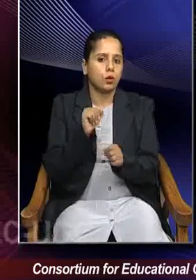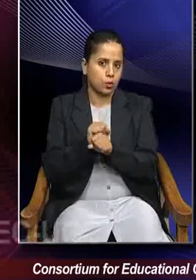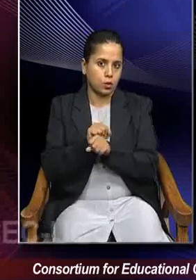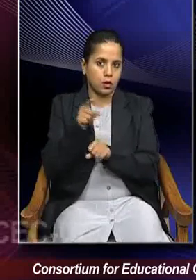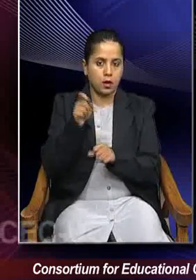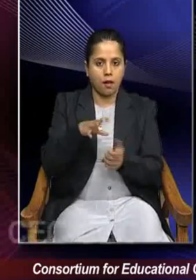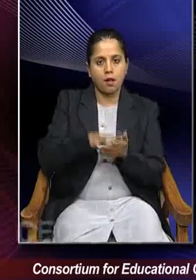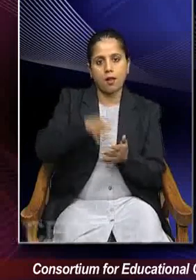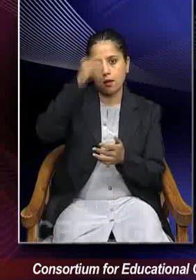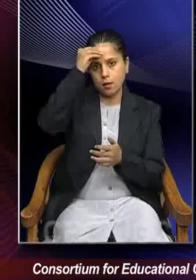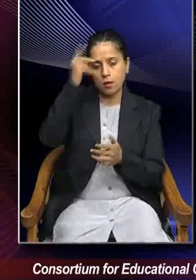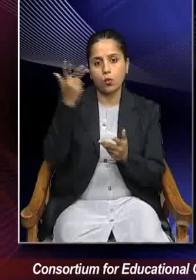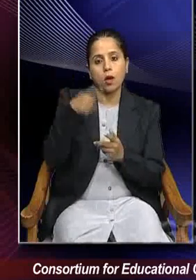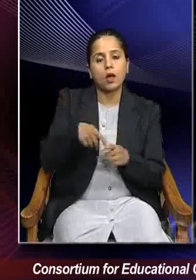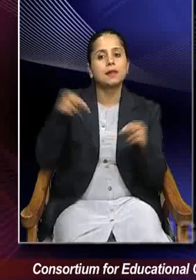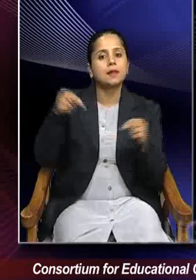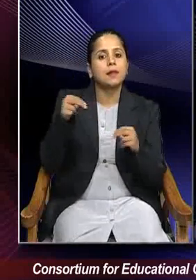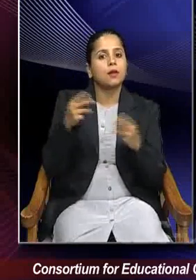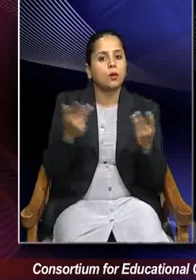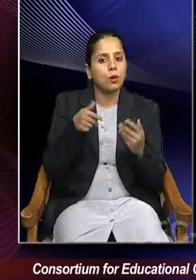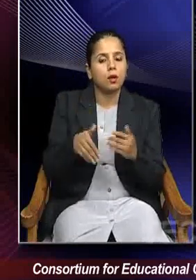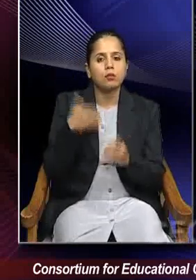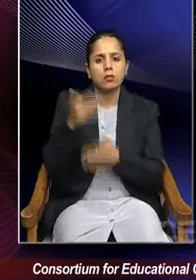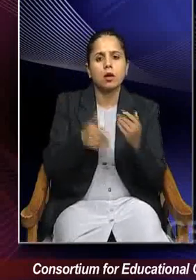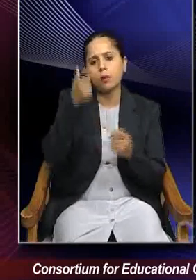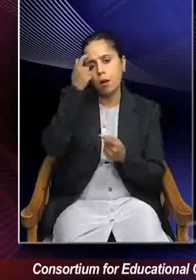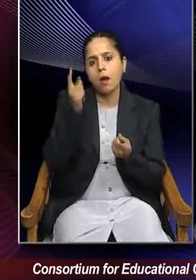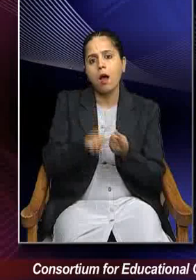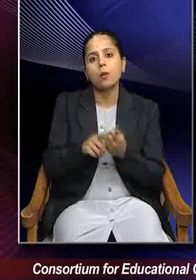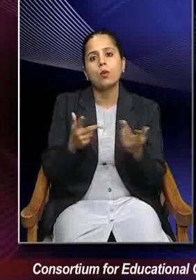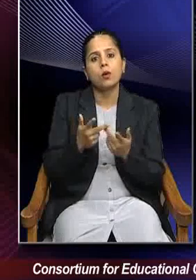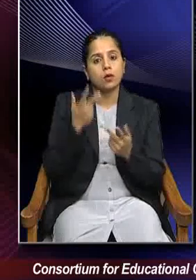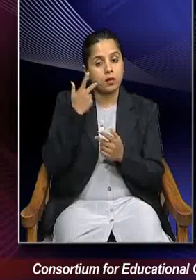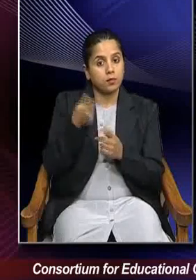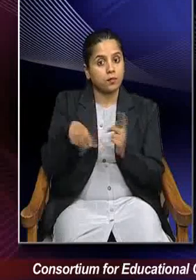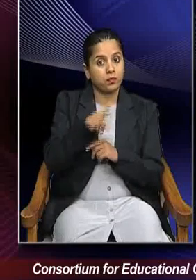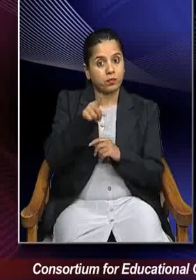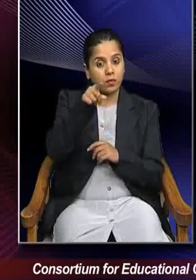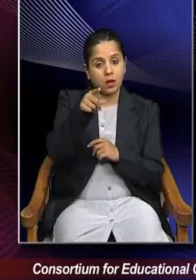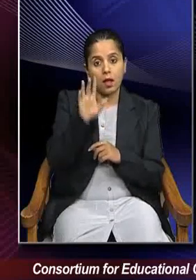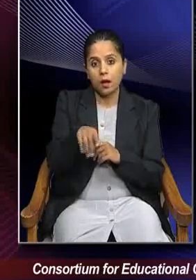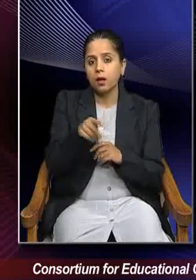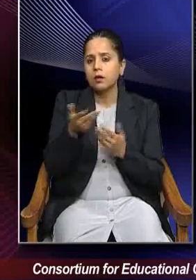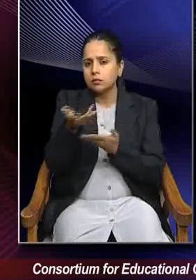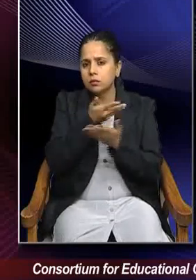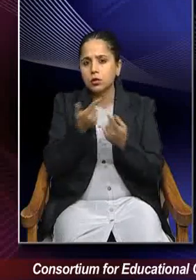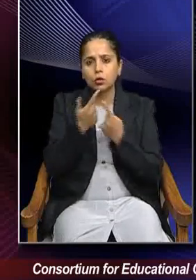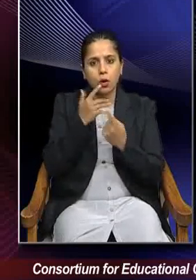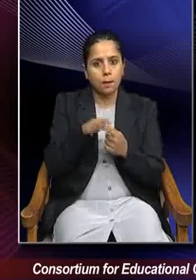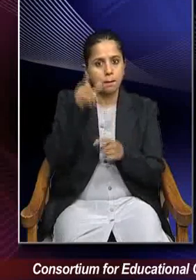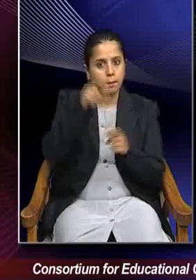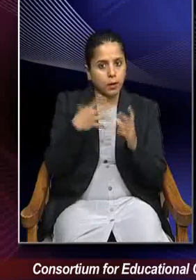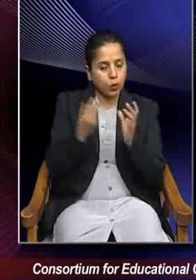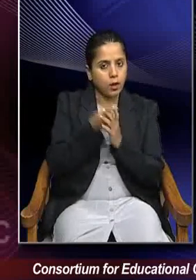can learn what are the needs, what are the pressing problems on the ground. So once you talk to the local public, when you work